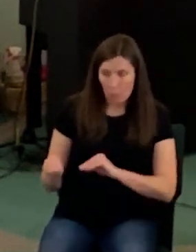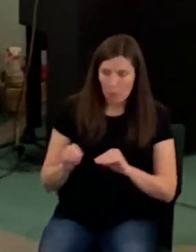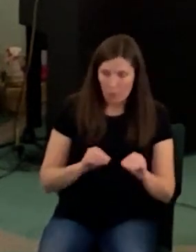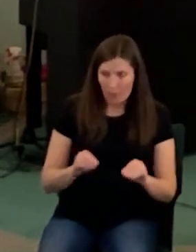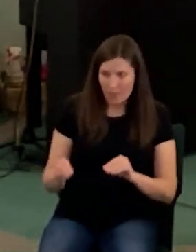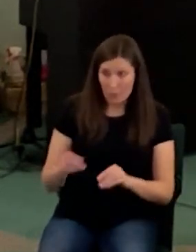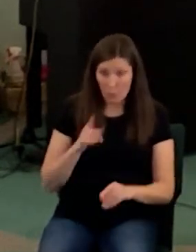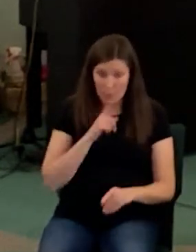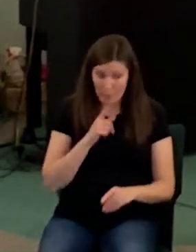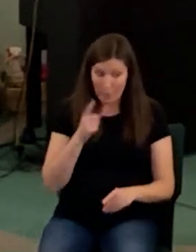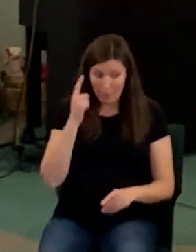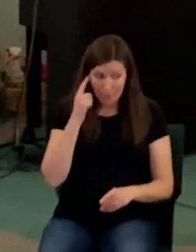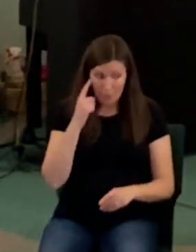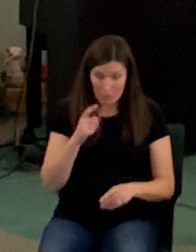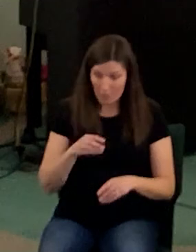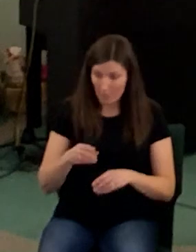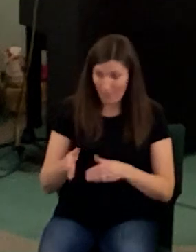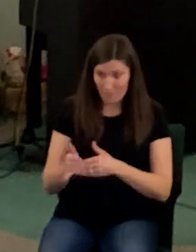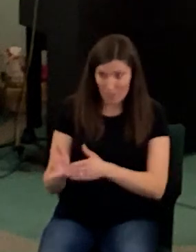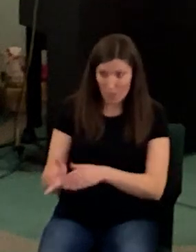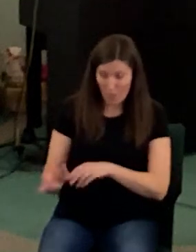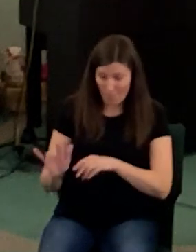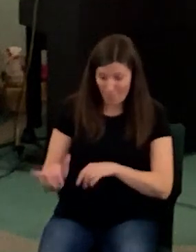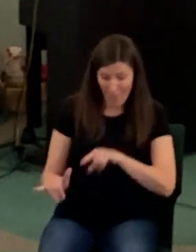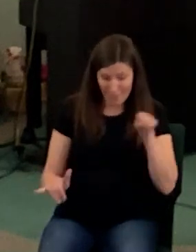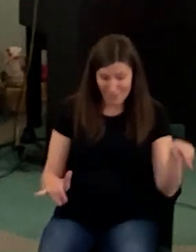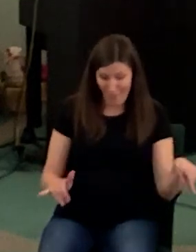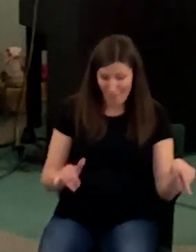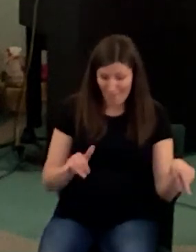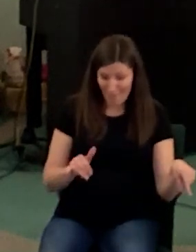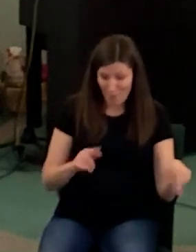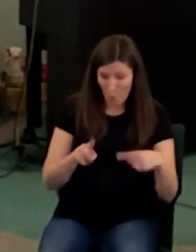going to be fish on that side that aren't on this side?